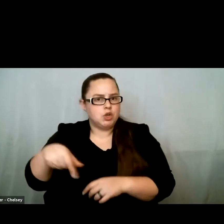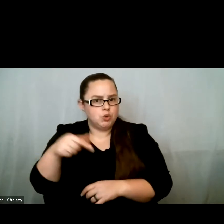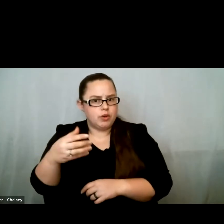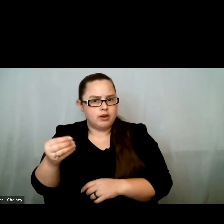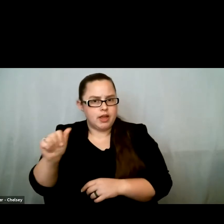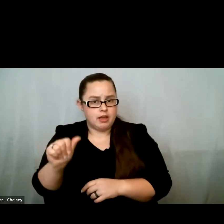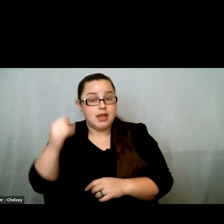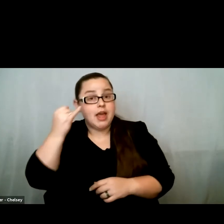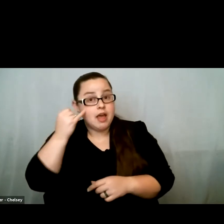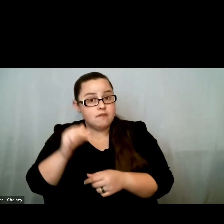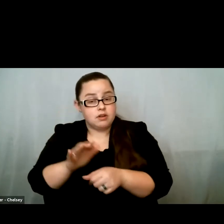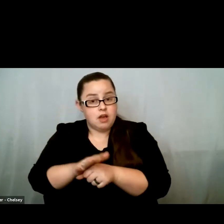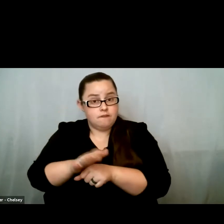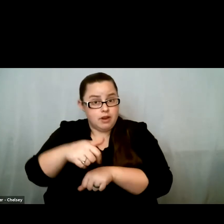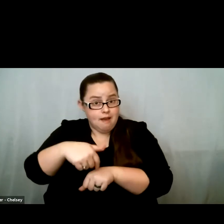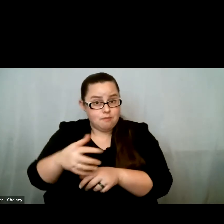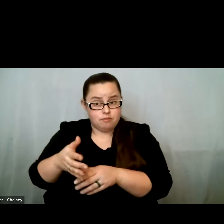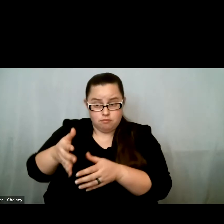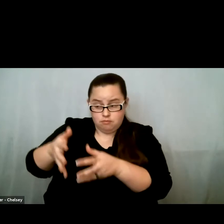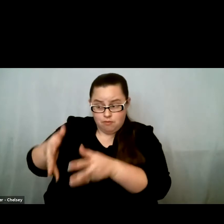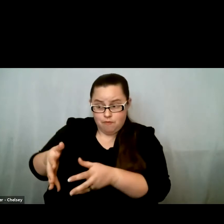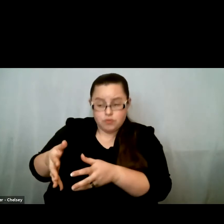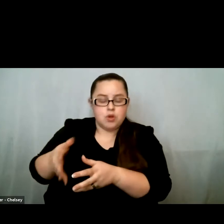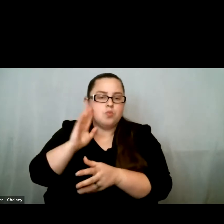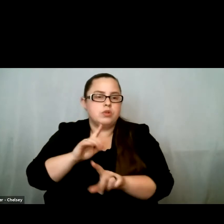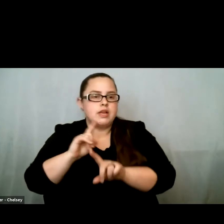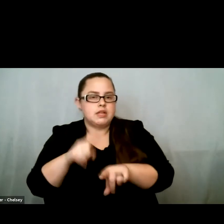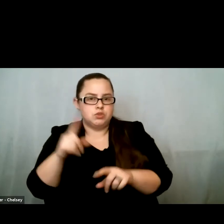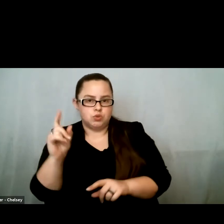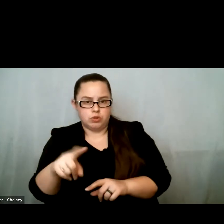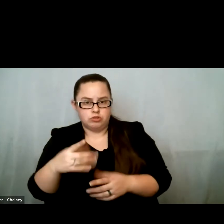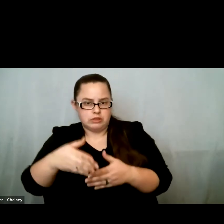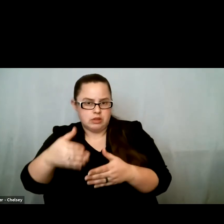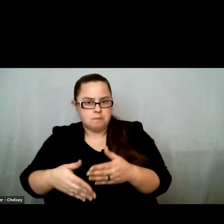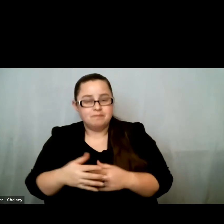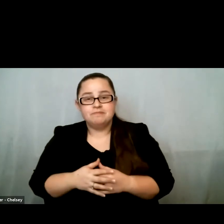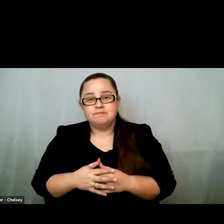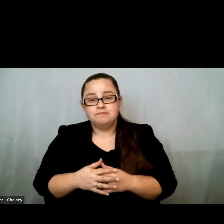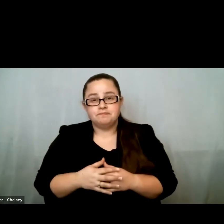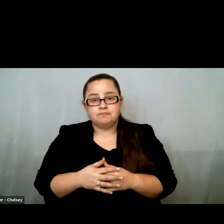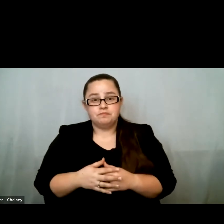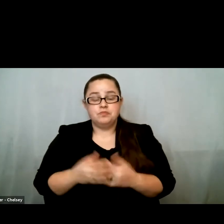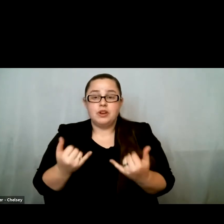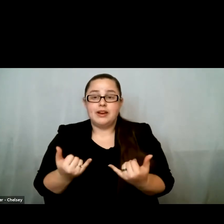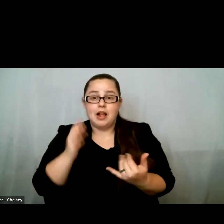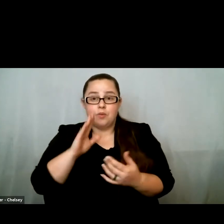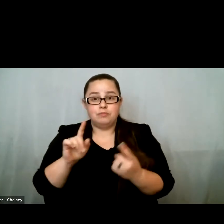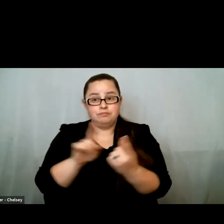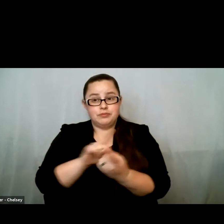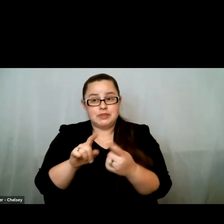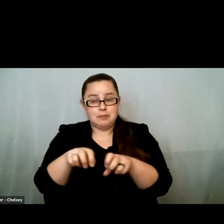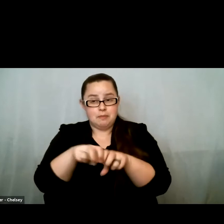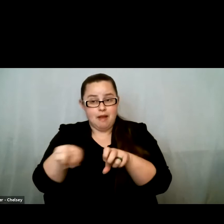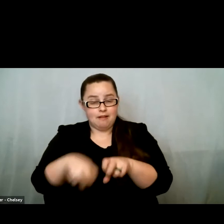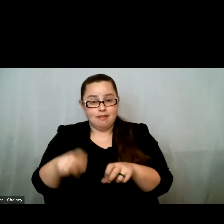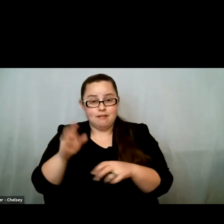answer your questions at the end of the presentation. So with that said, let's meet our panel of presenters